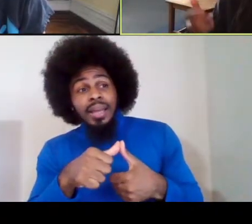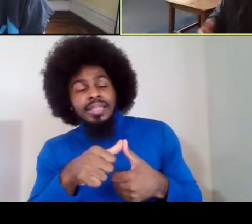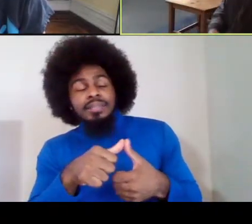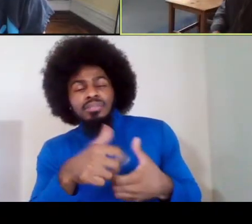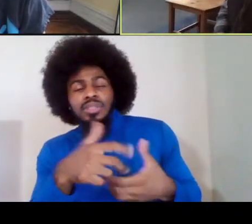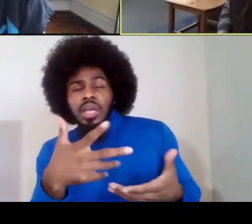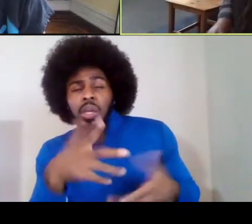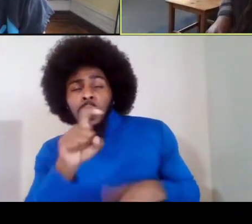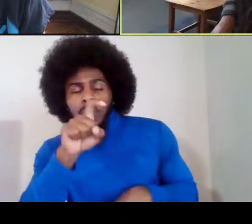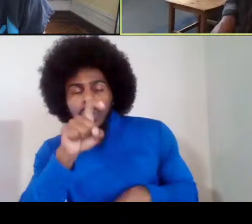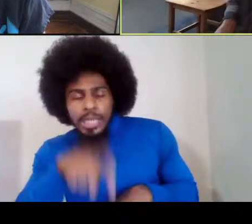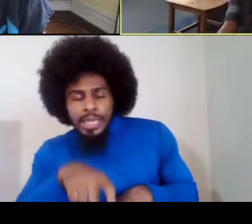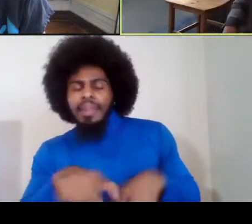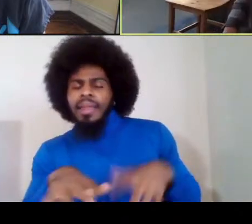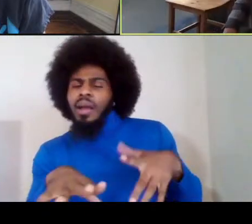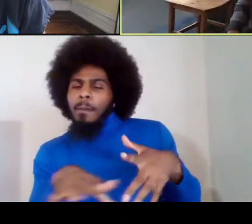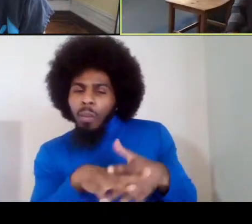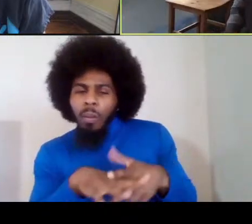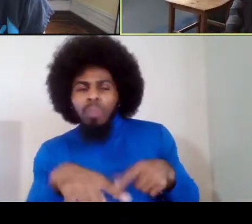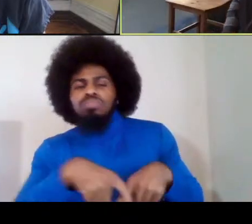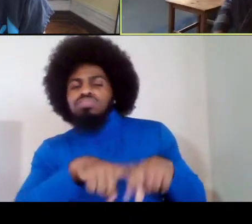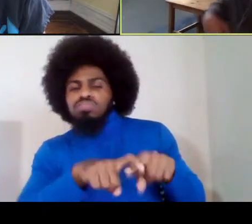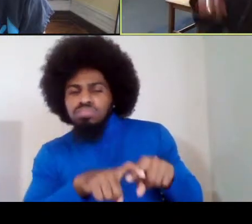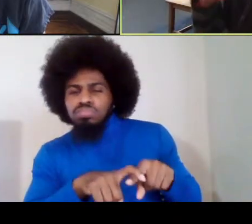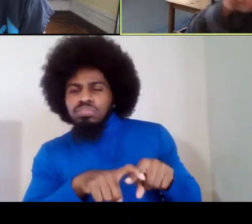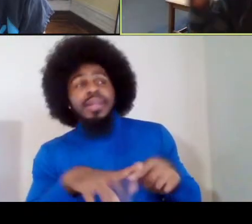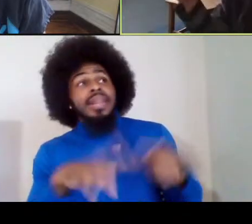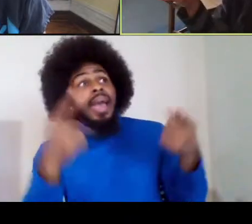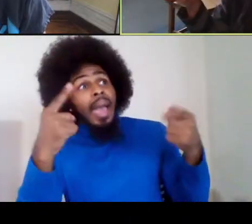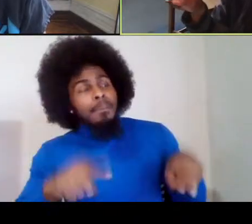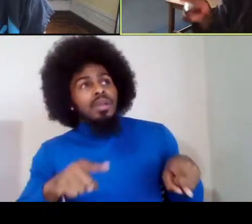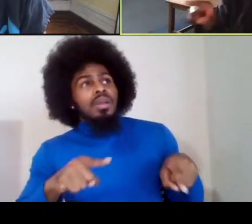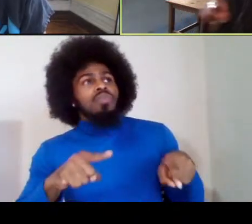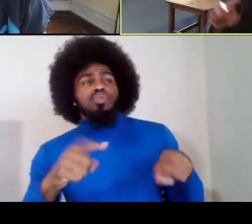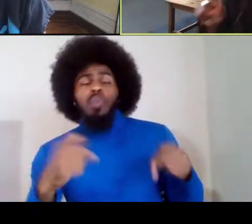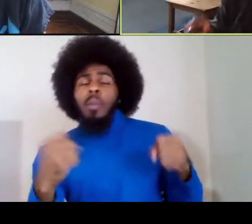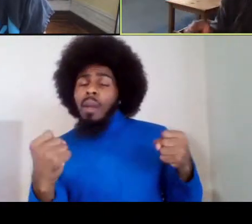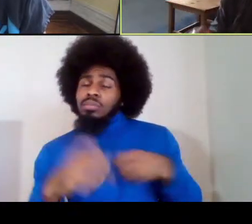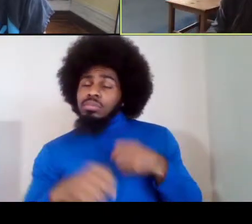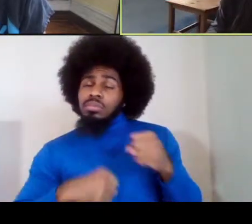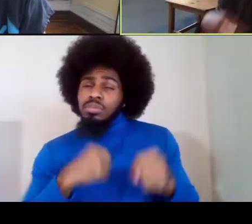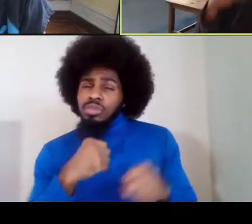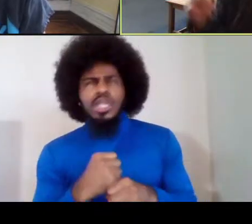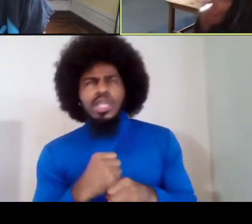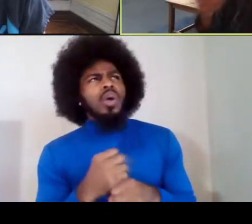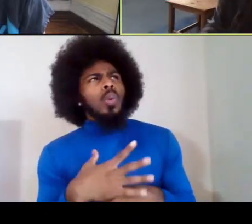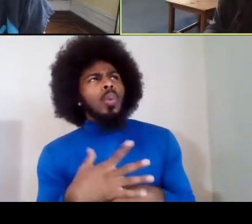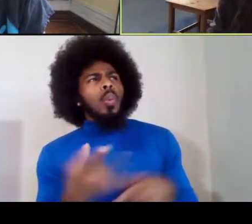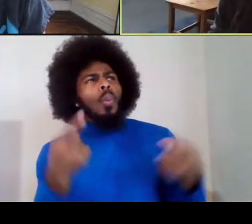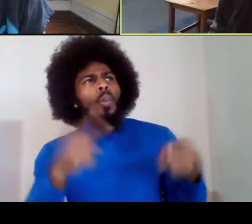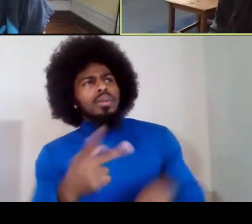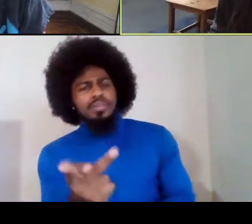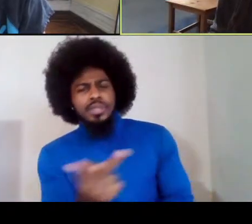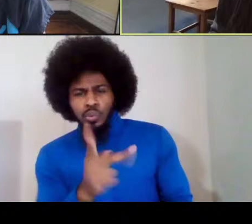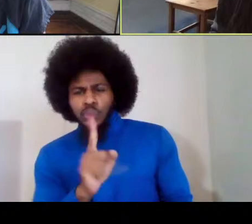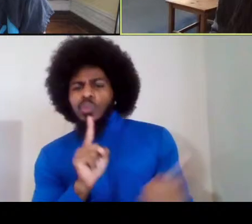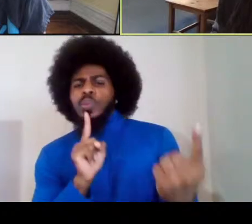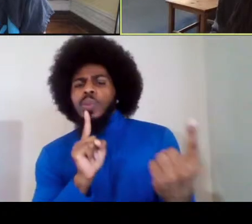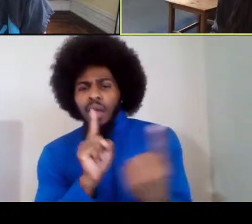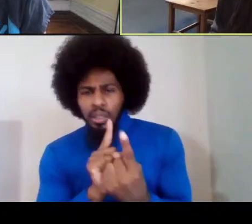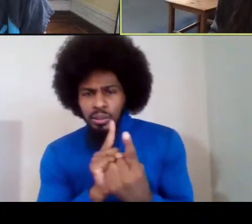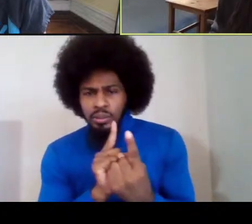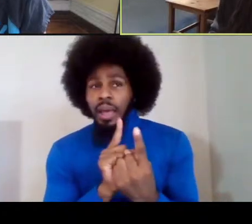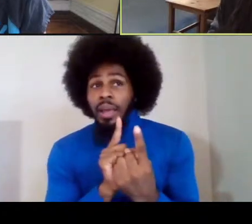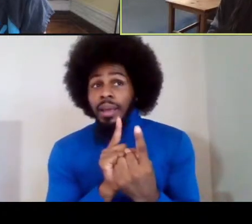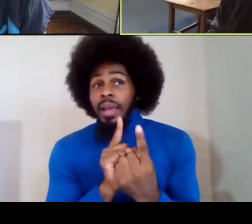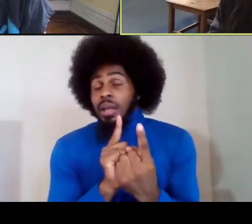been happening to us for years and in between that time that we met each other. But a big part, the lesson that